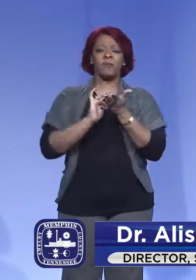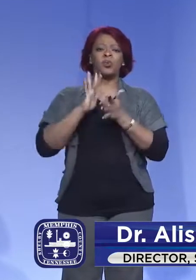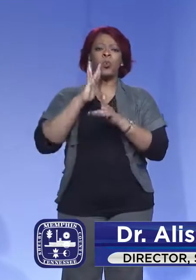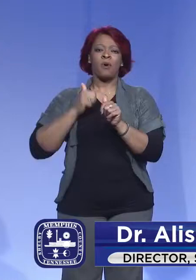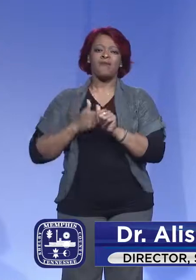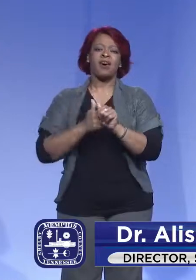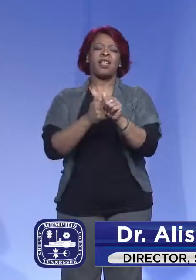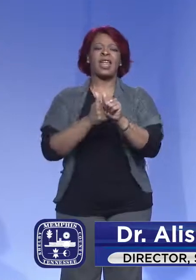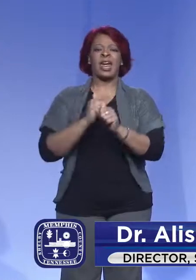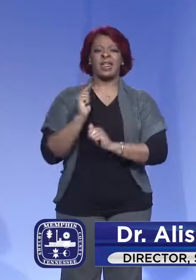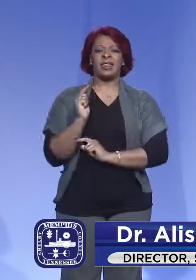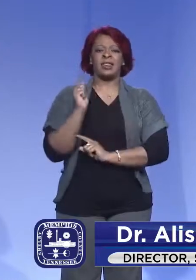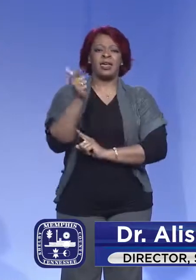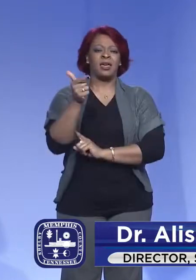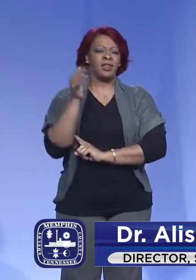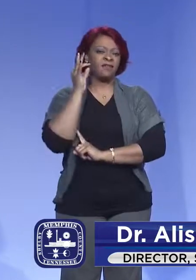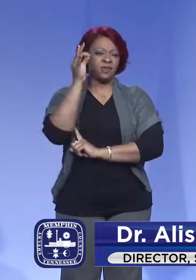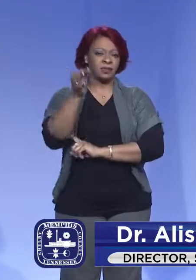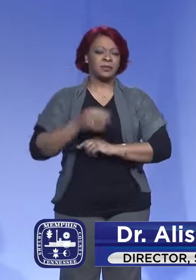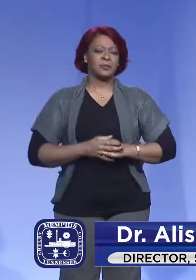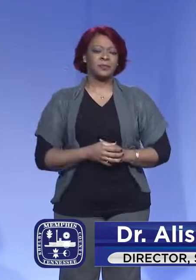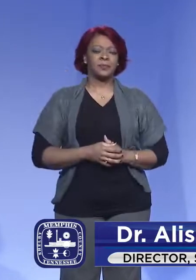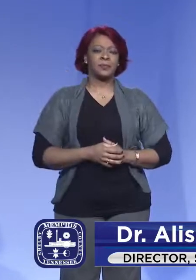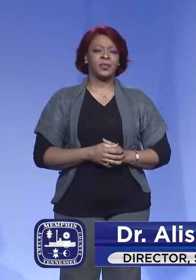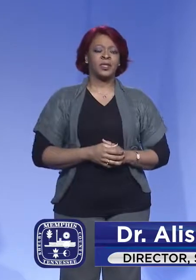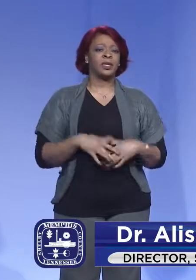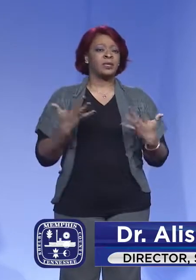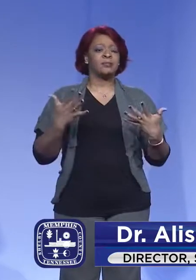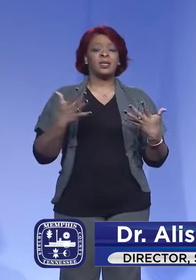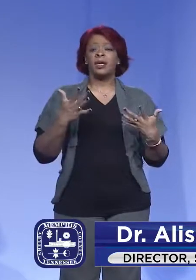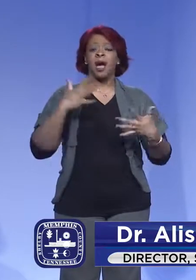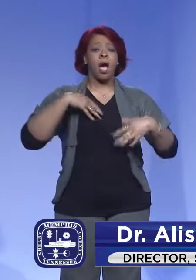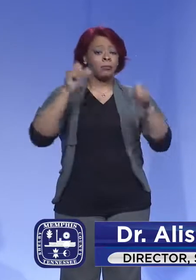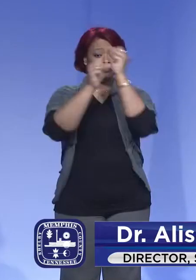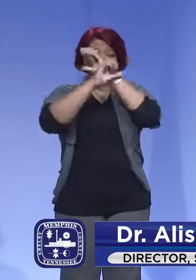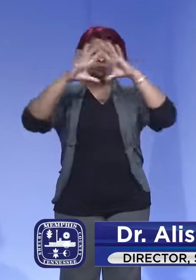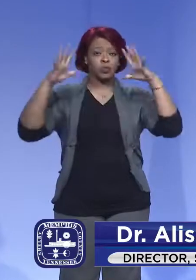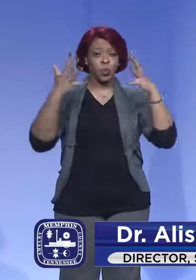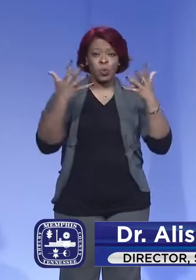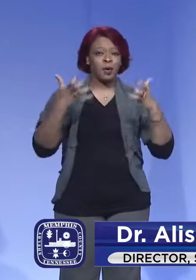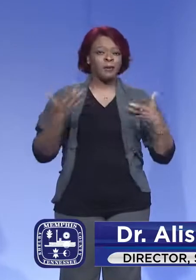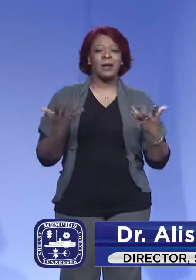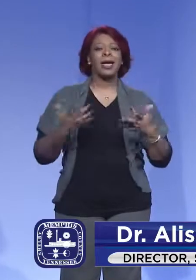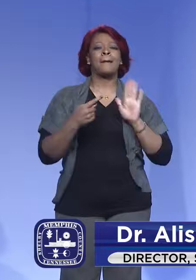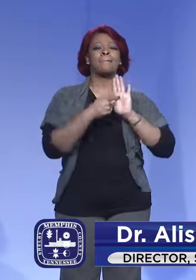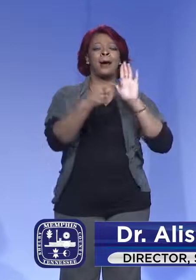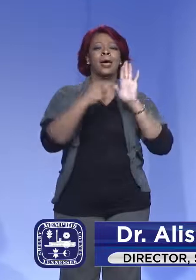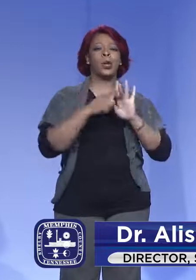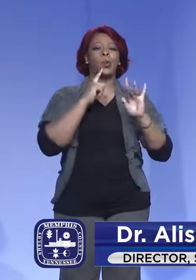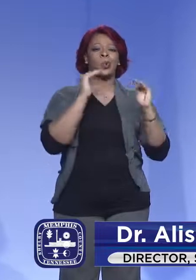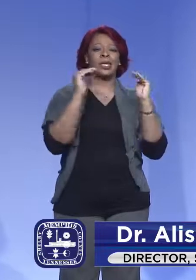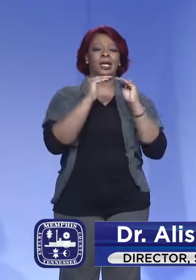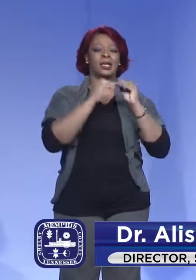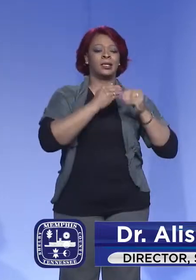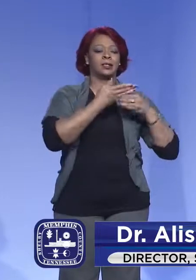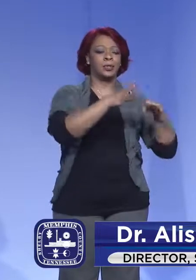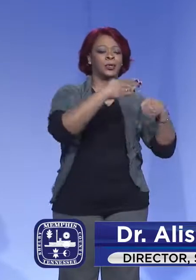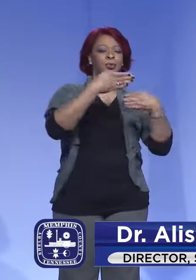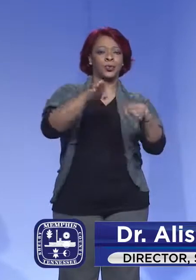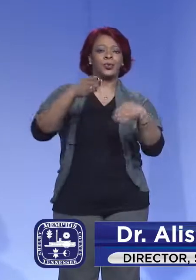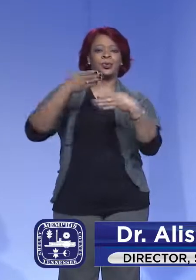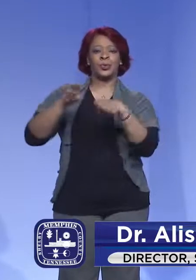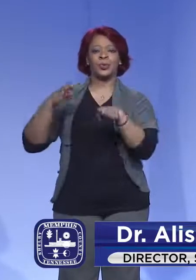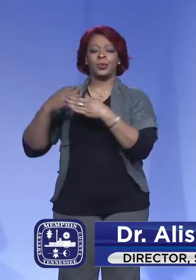come on board at some point in the future. So that the ultimate vision is to have a model that is equally distributed across